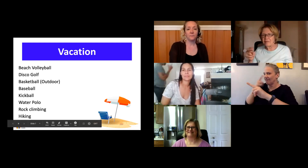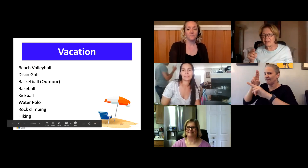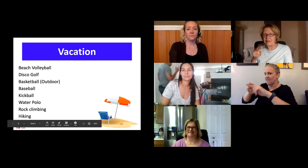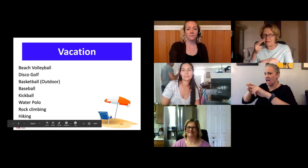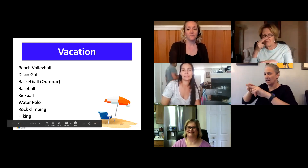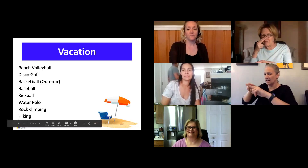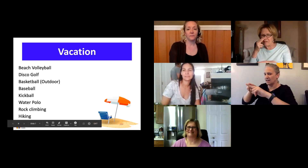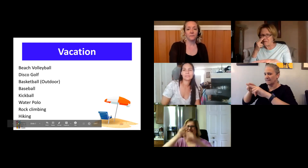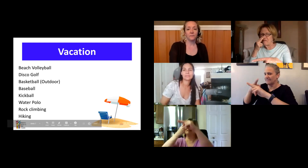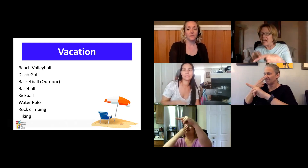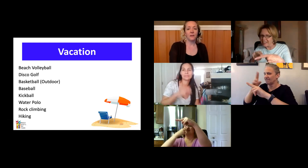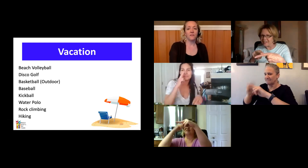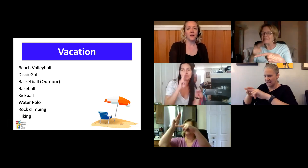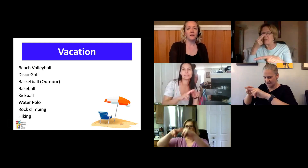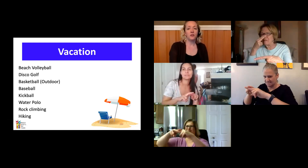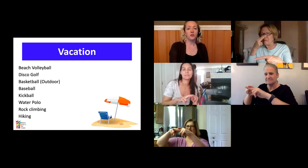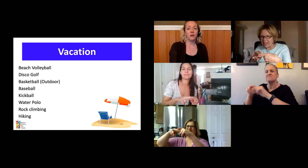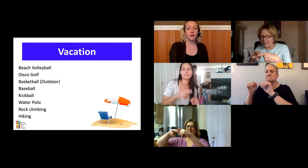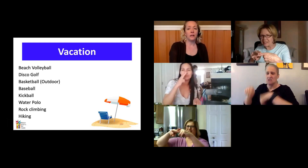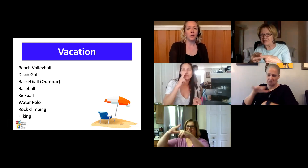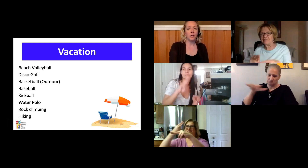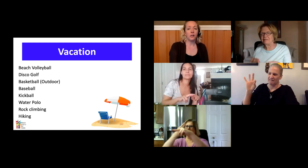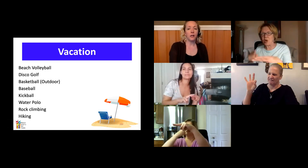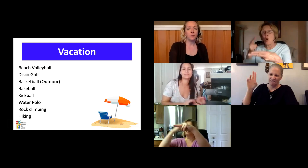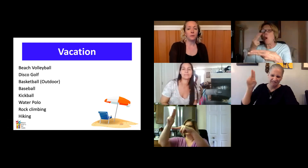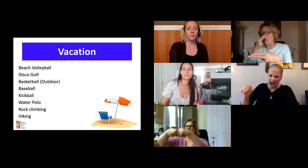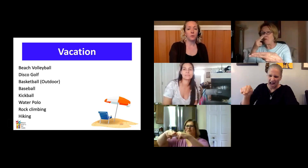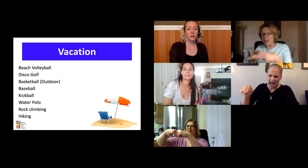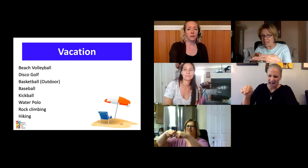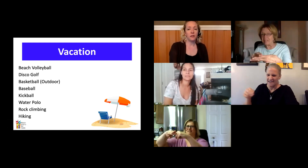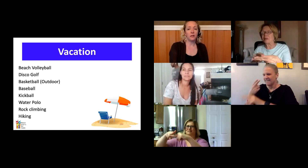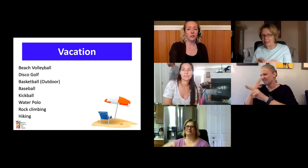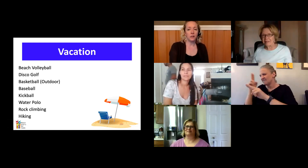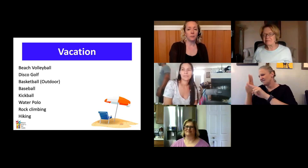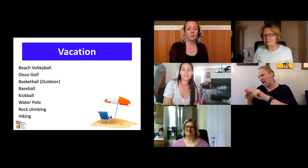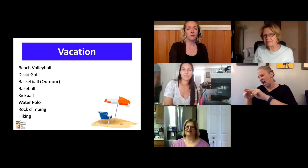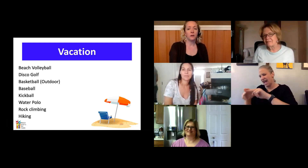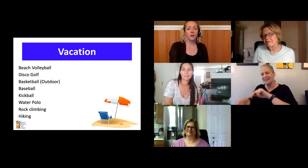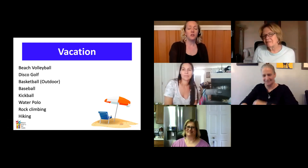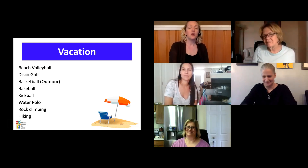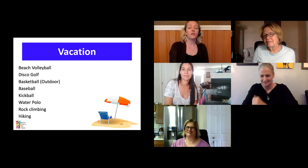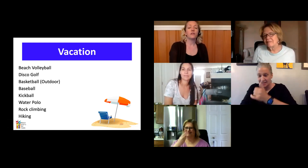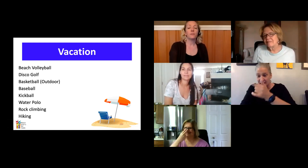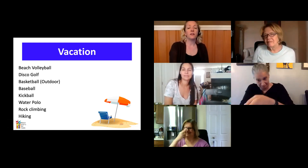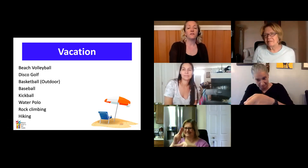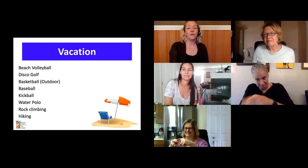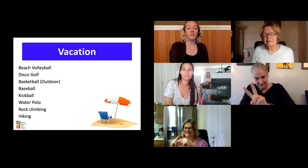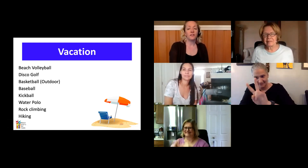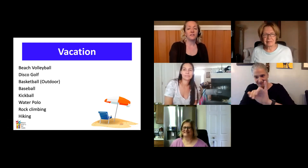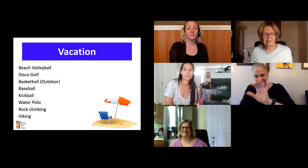Yeah, fun. H hand shapes, both hands in H hand shapes. You can also spell it for emphasis, either way.